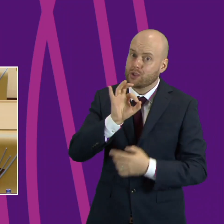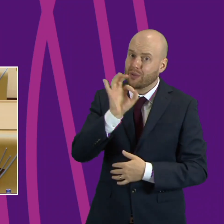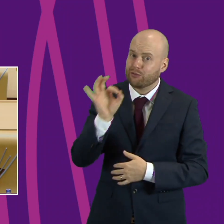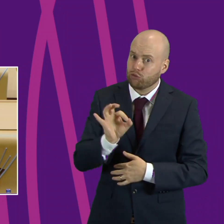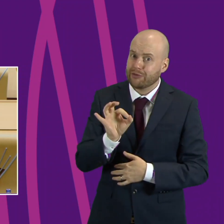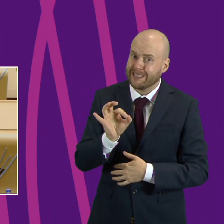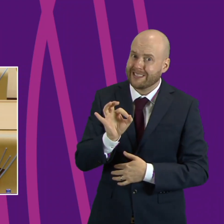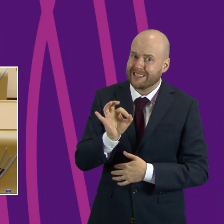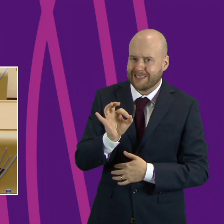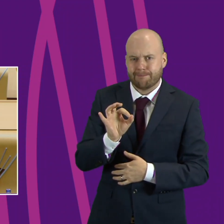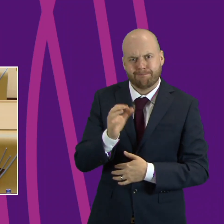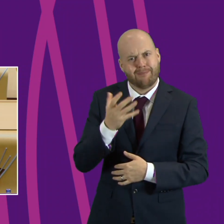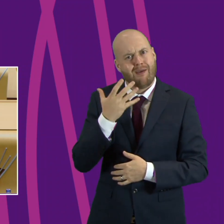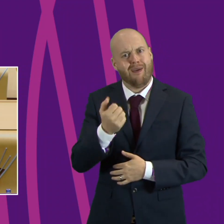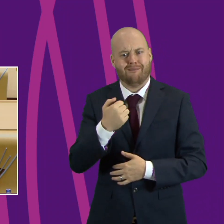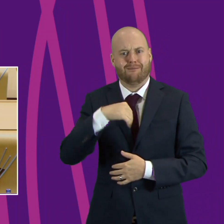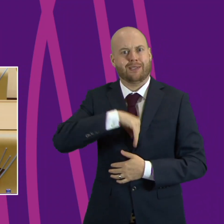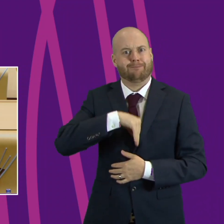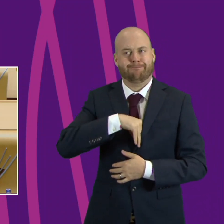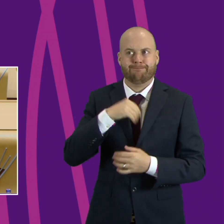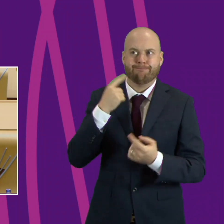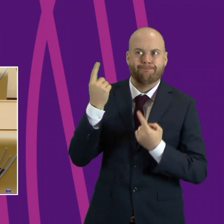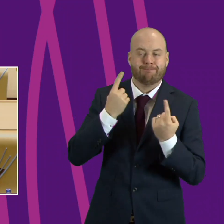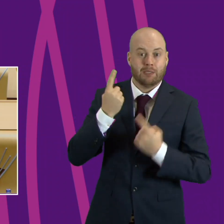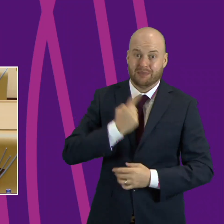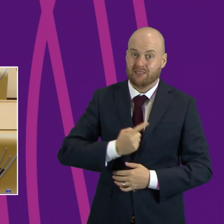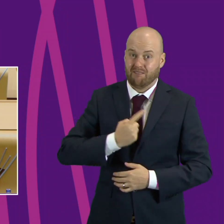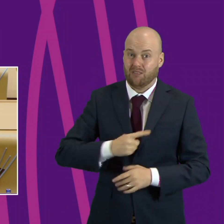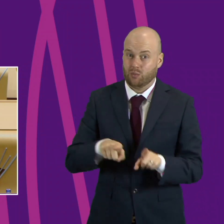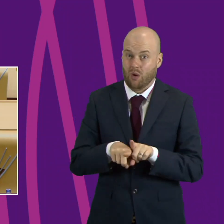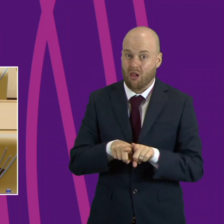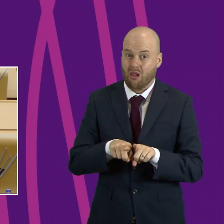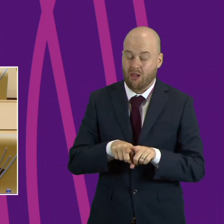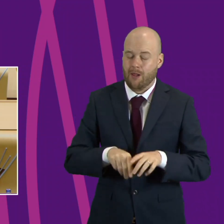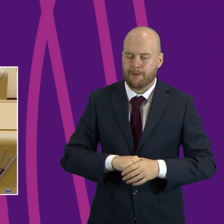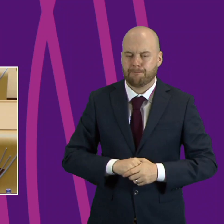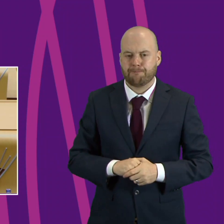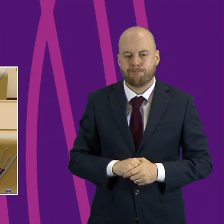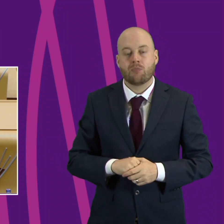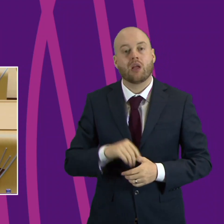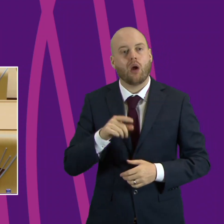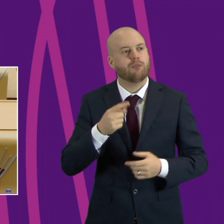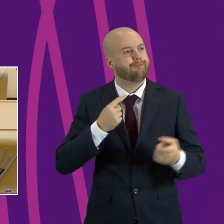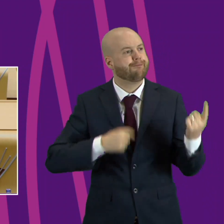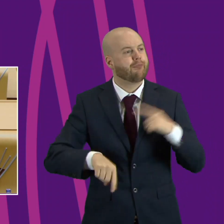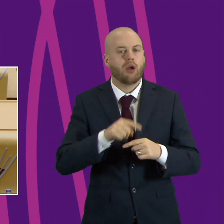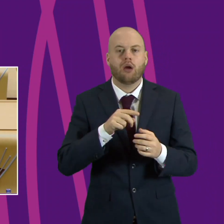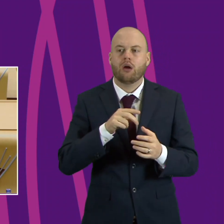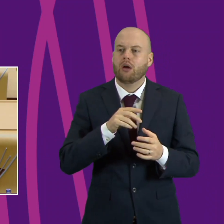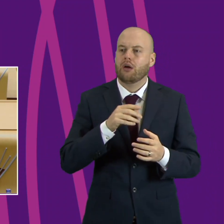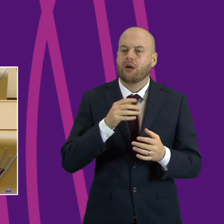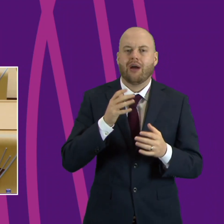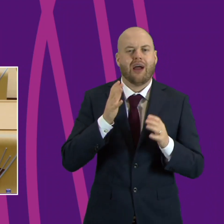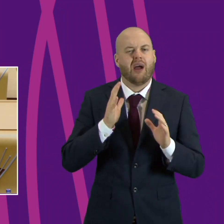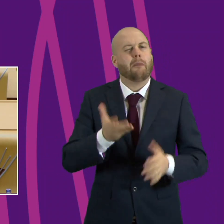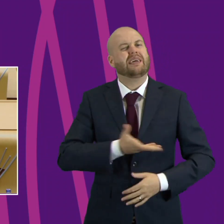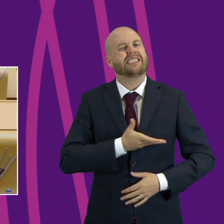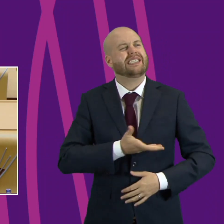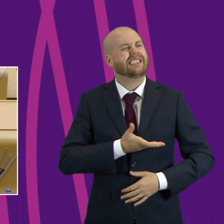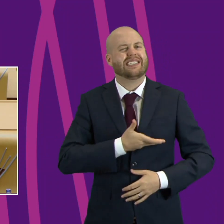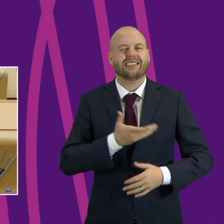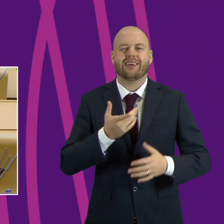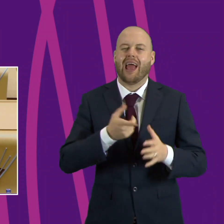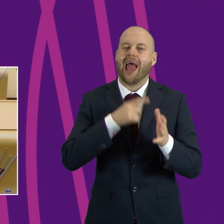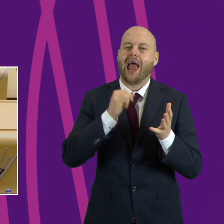is about the unintended consequences of some of the pausing in business as usual in our NHS